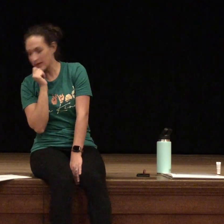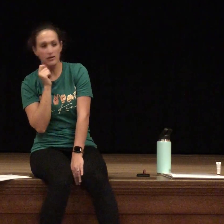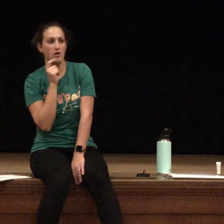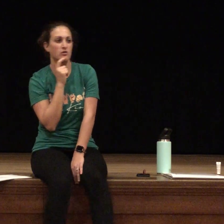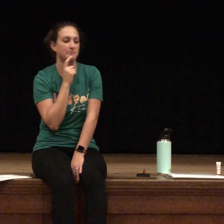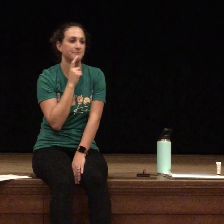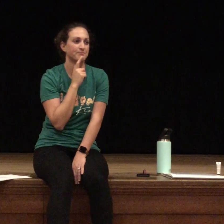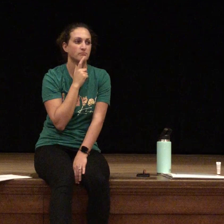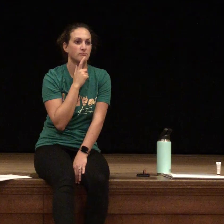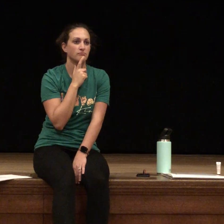Yellow.